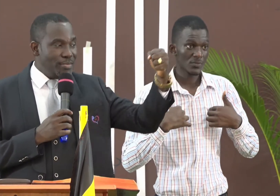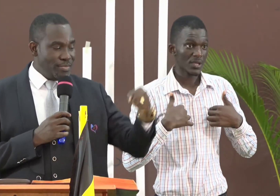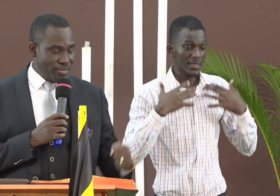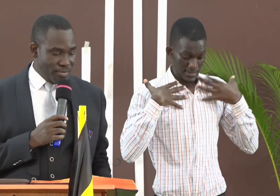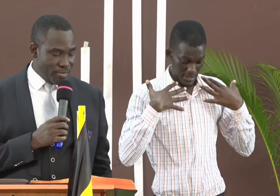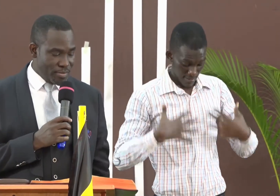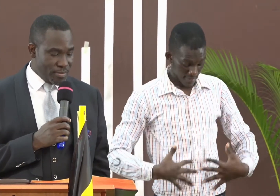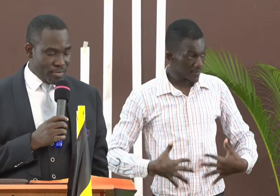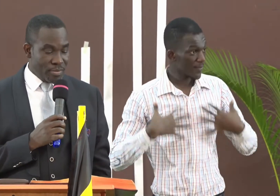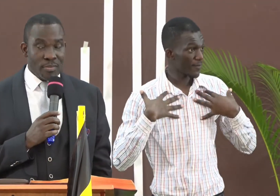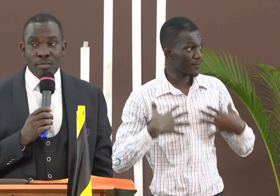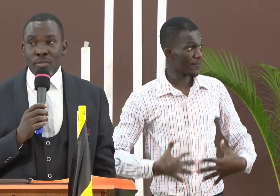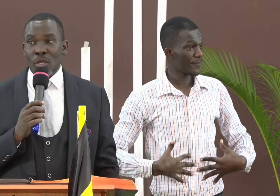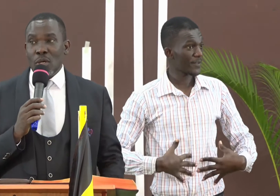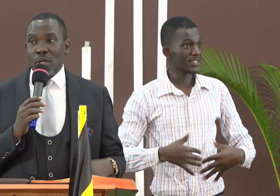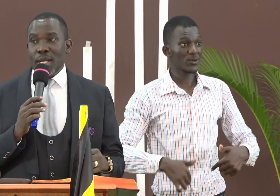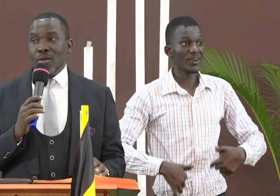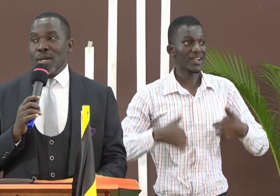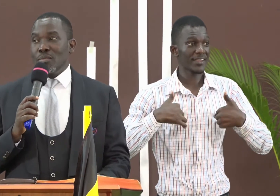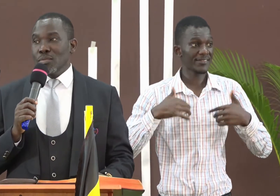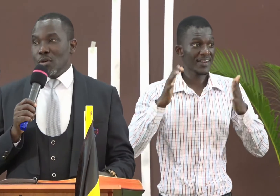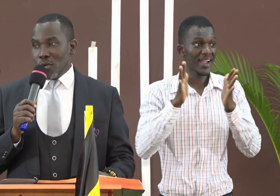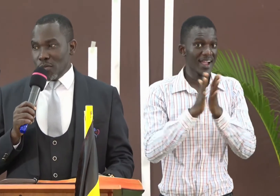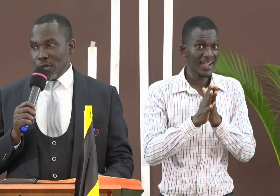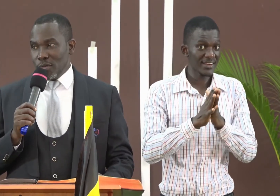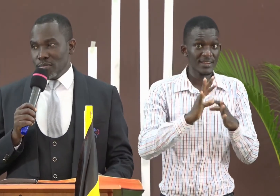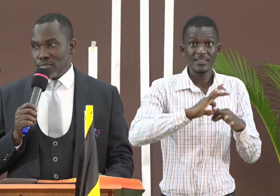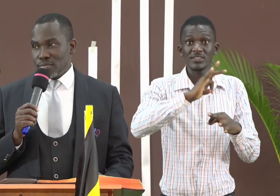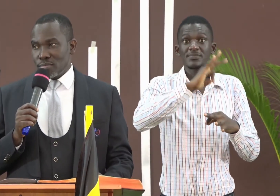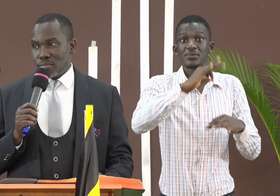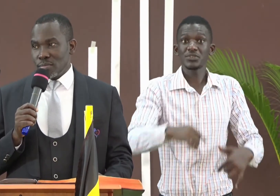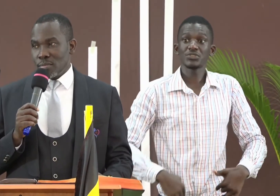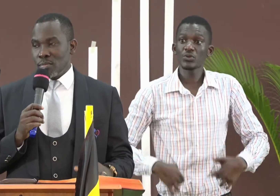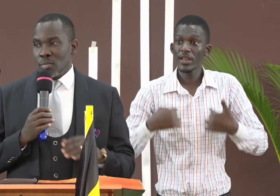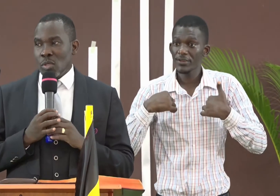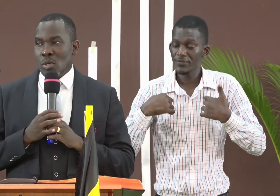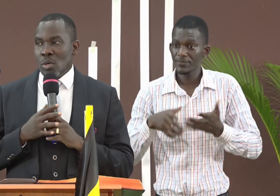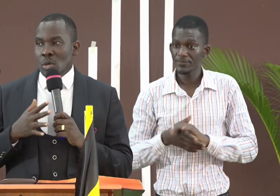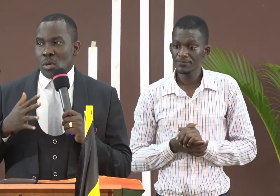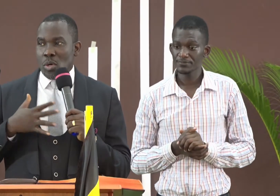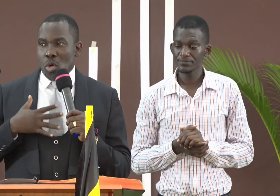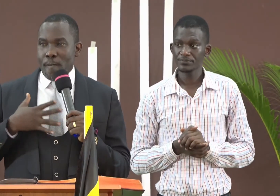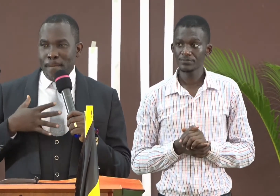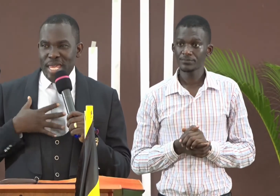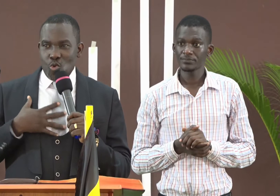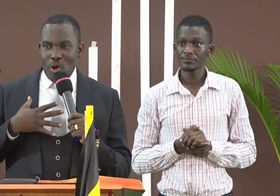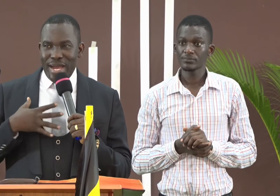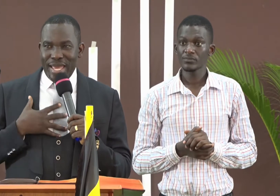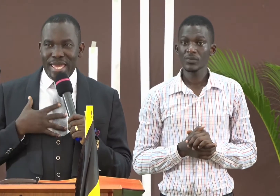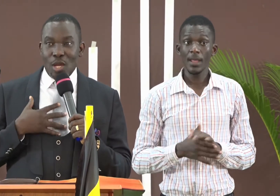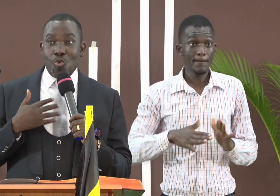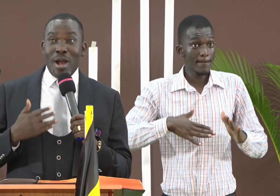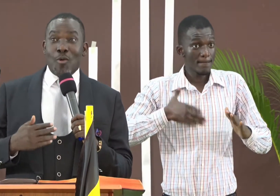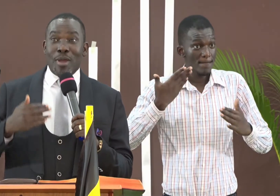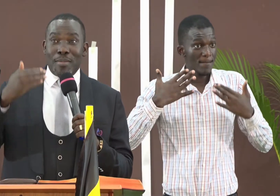biri. You have the physical life. Oinobulamu obomu oyo. And you also have the spiritual life. Ombiri